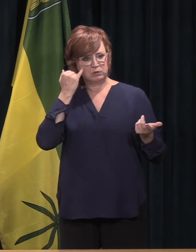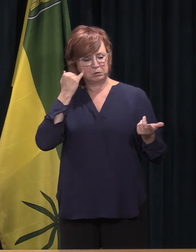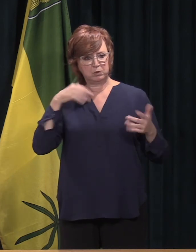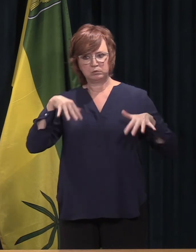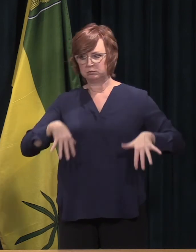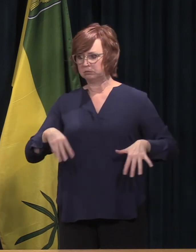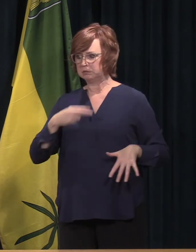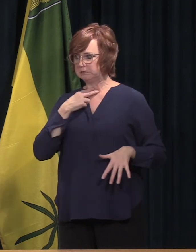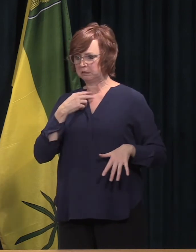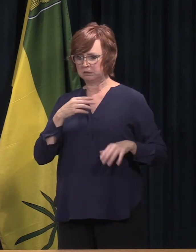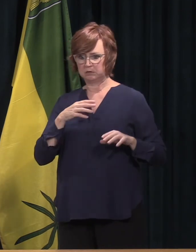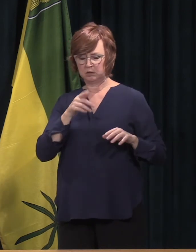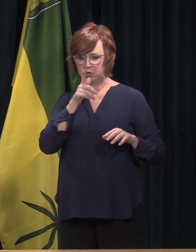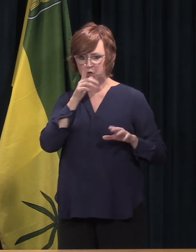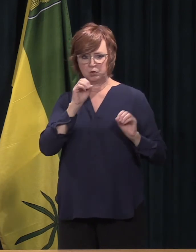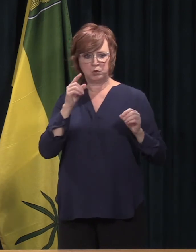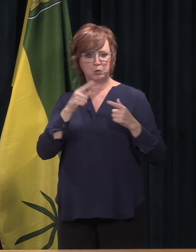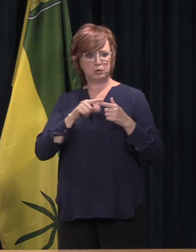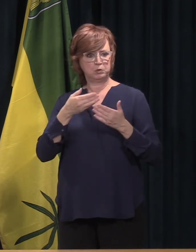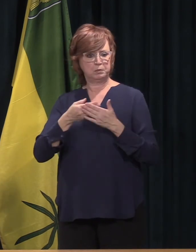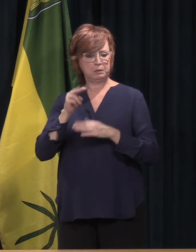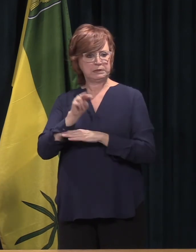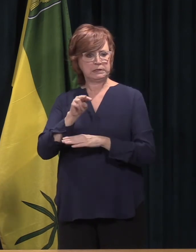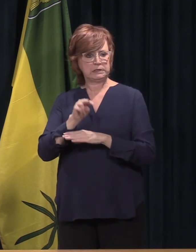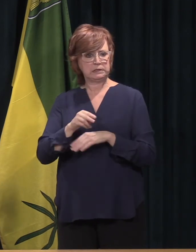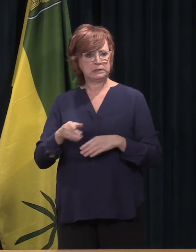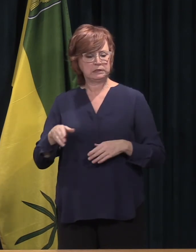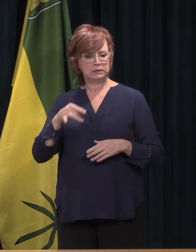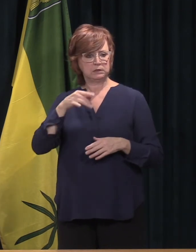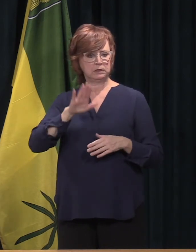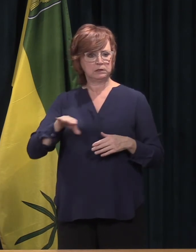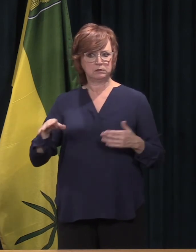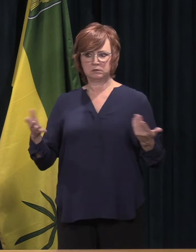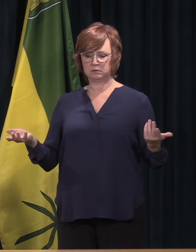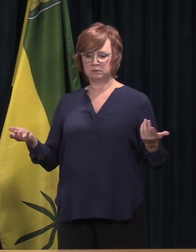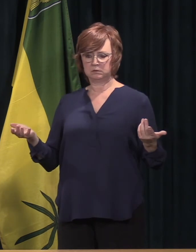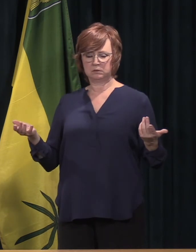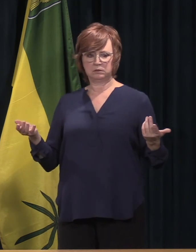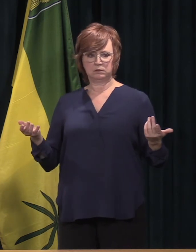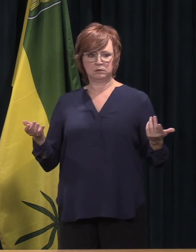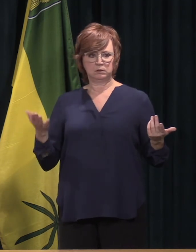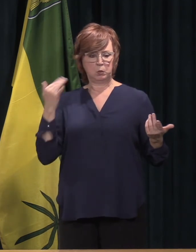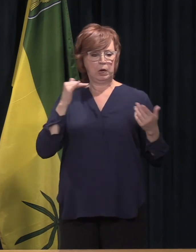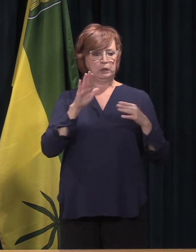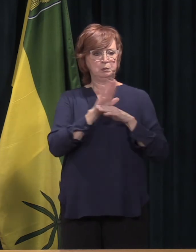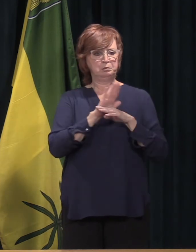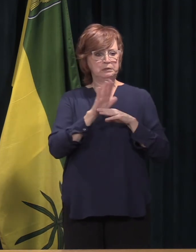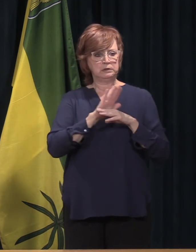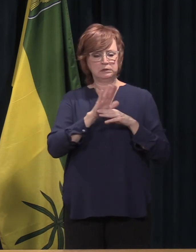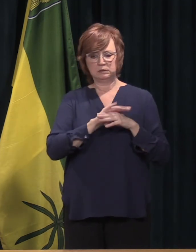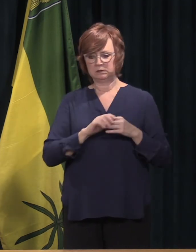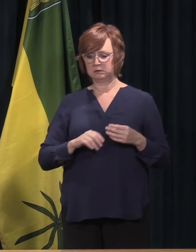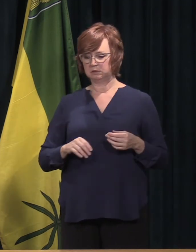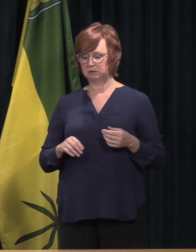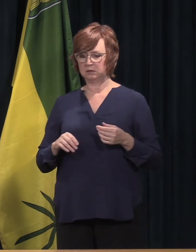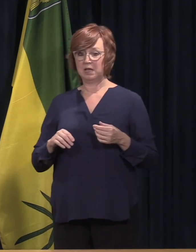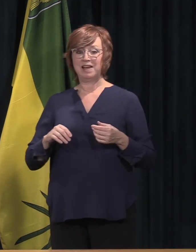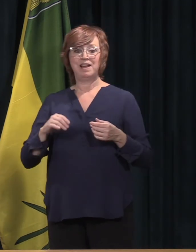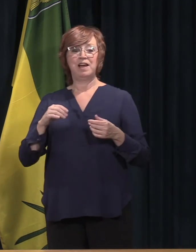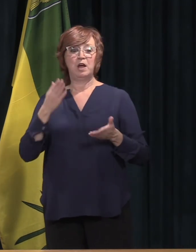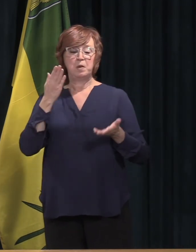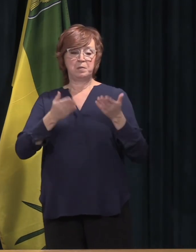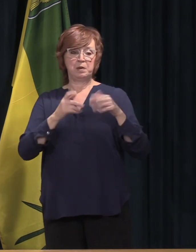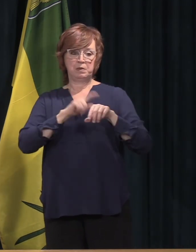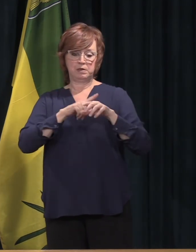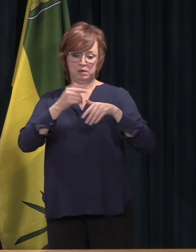arrangements? So I think we want to phase that in. And yes, if ultimately we reach a place where most people are supposed to stay at home, either